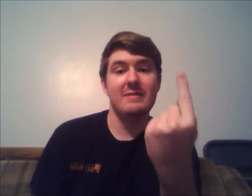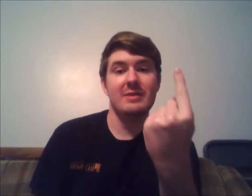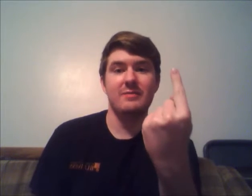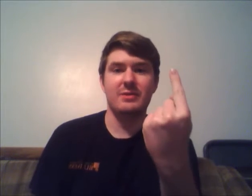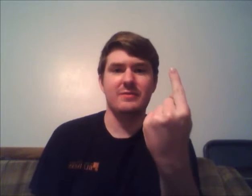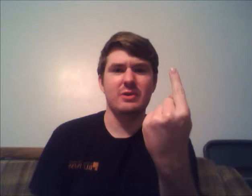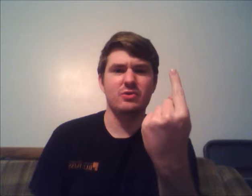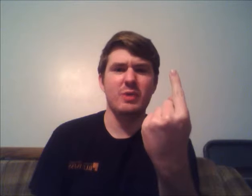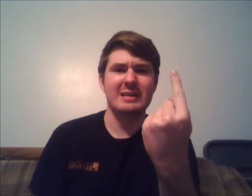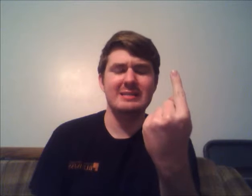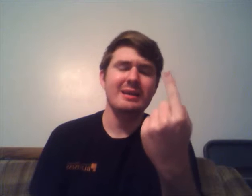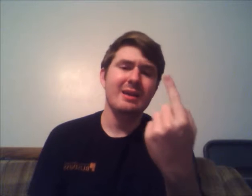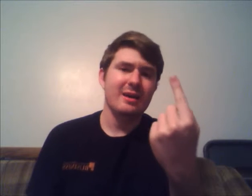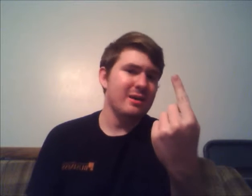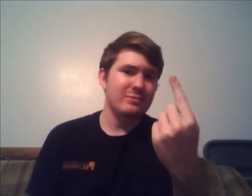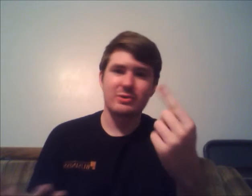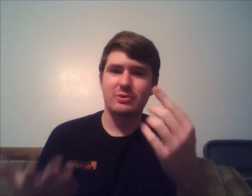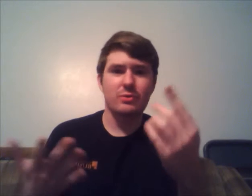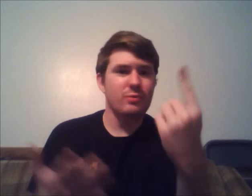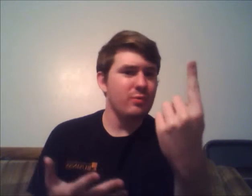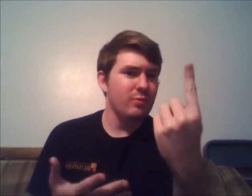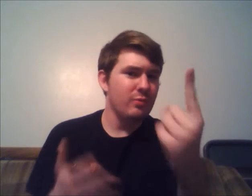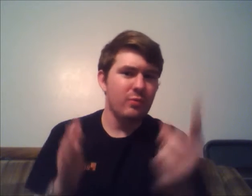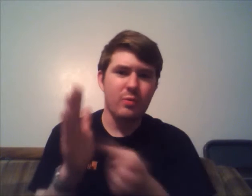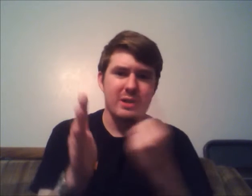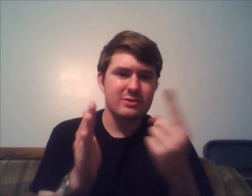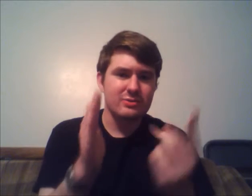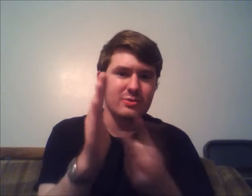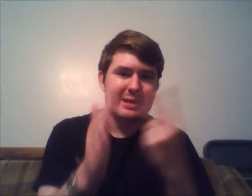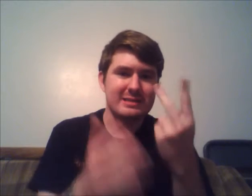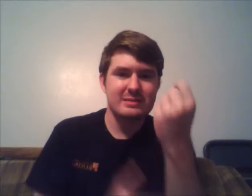They'll flick their finger twice. You can do once or twice.